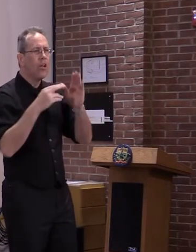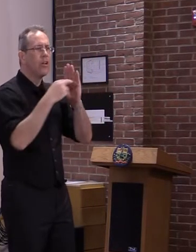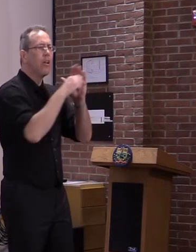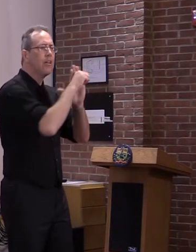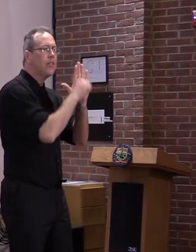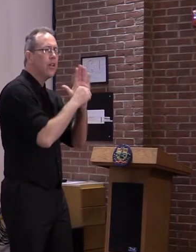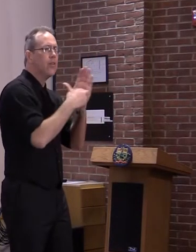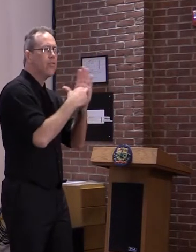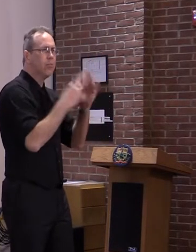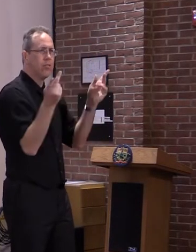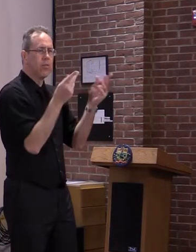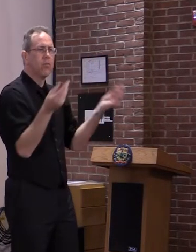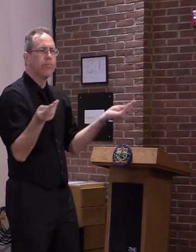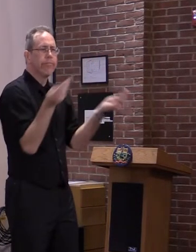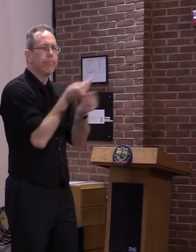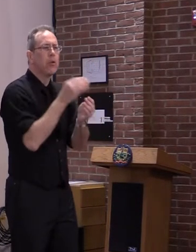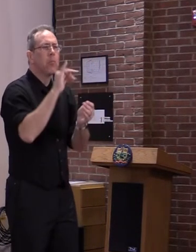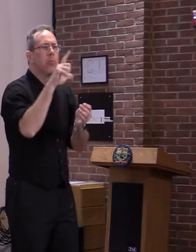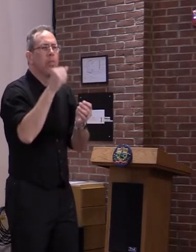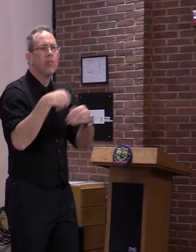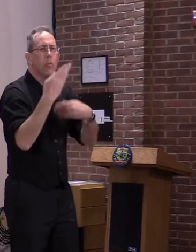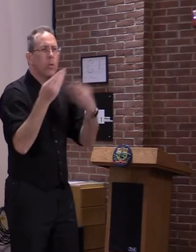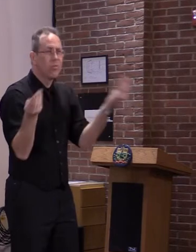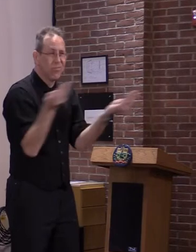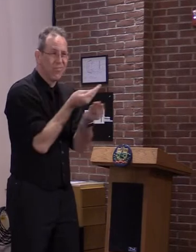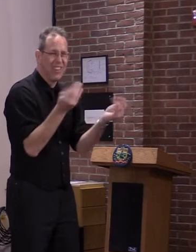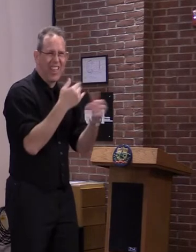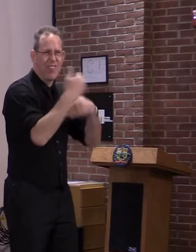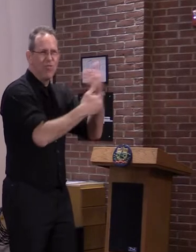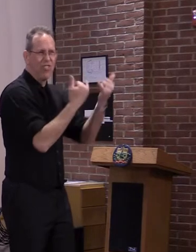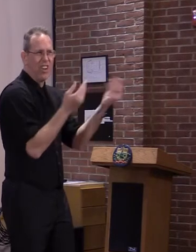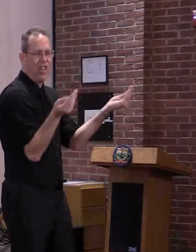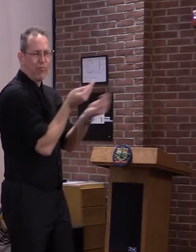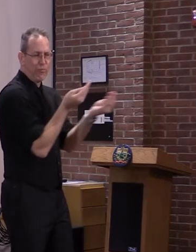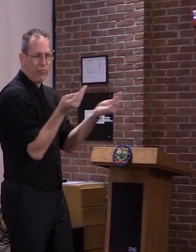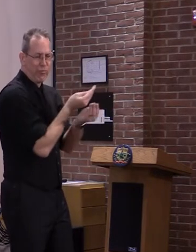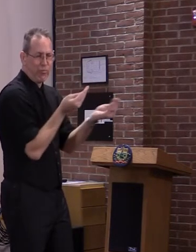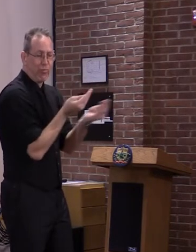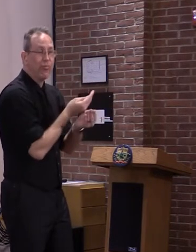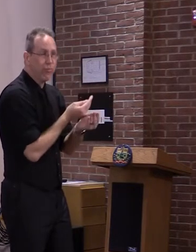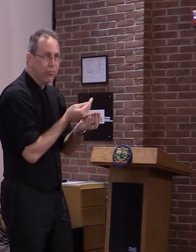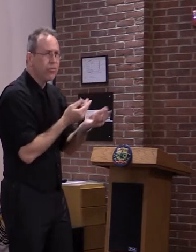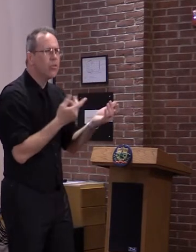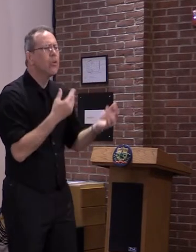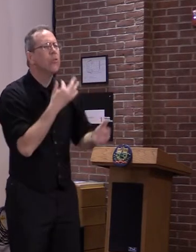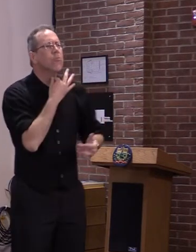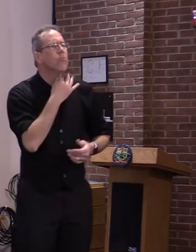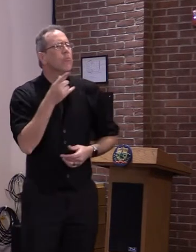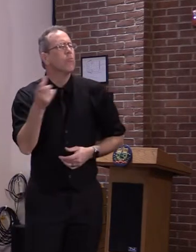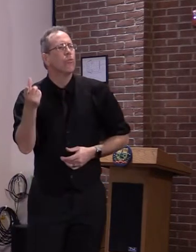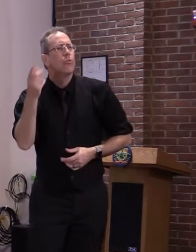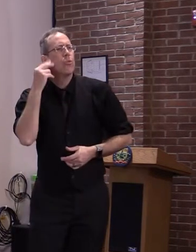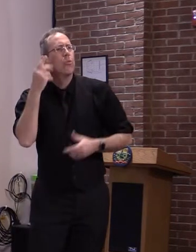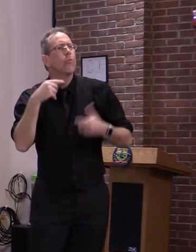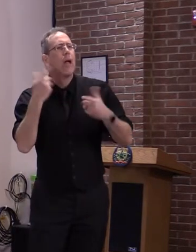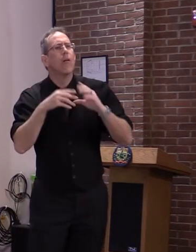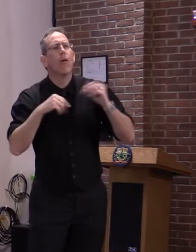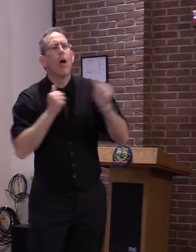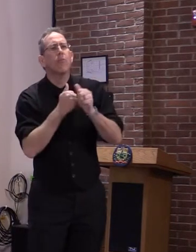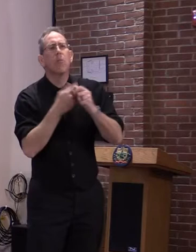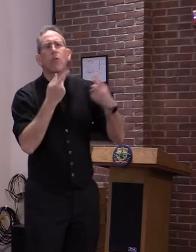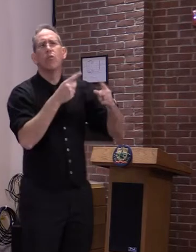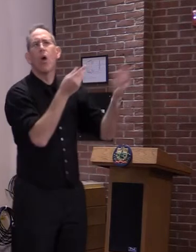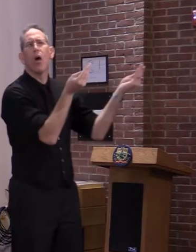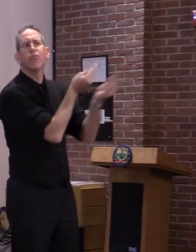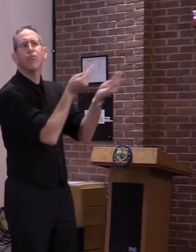concerns of some of those pots of money, where those are being spent. So what's the latest for that? Yeah, I still have concerns with the Budget Adjustment